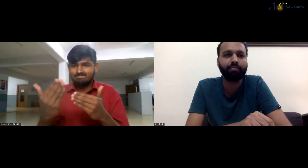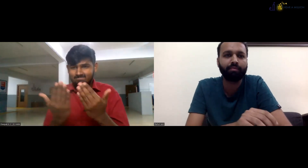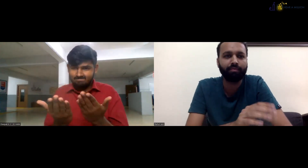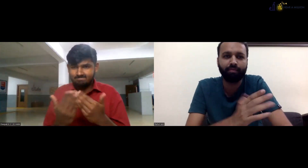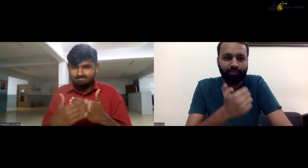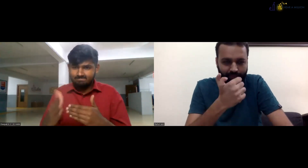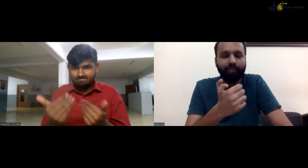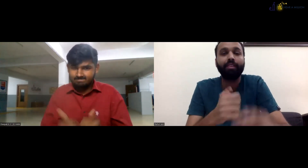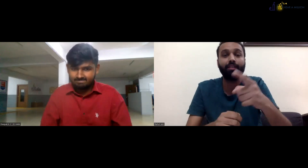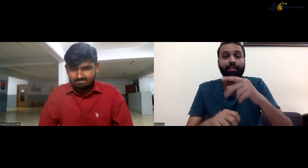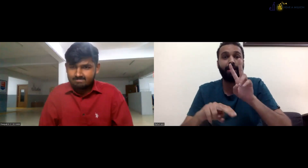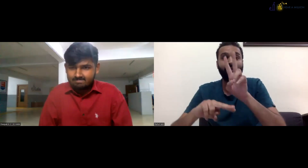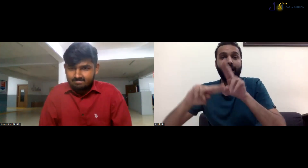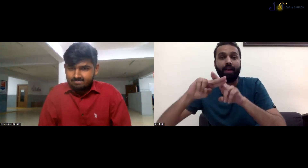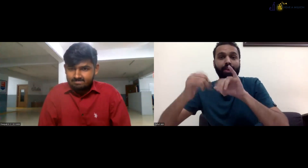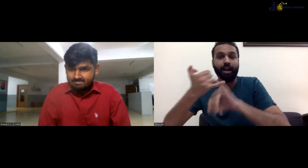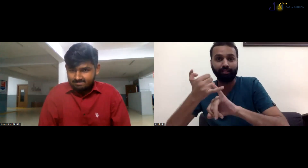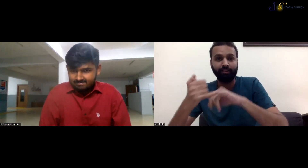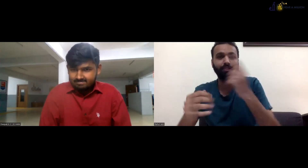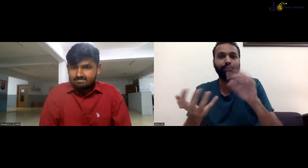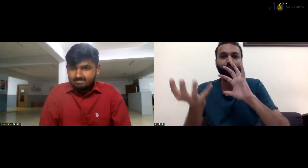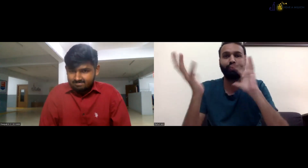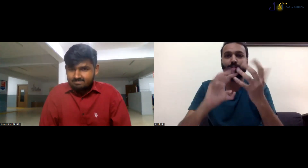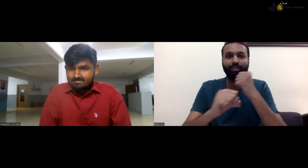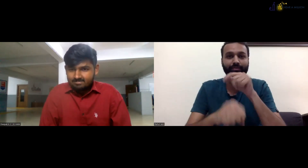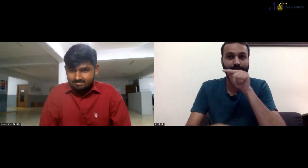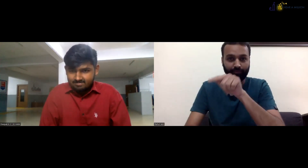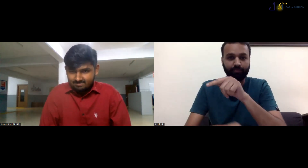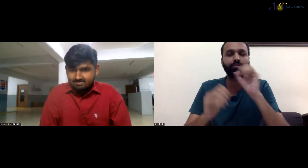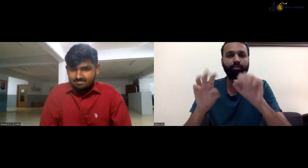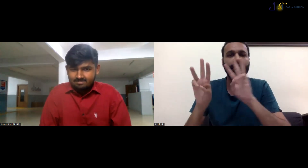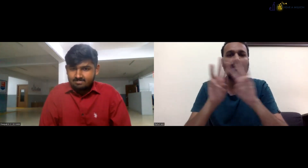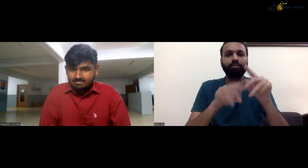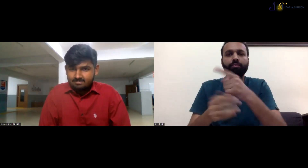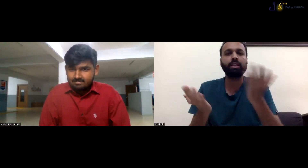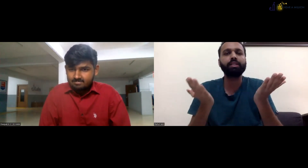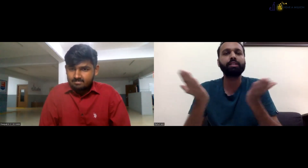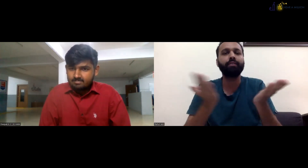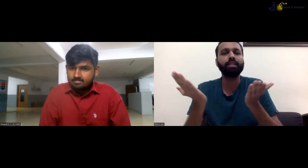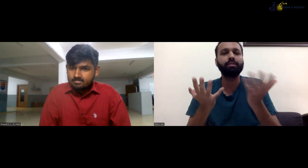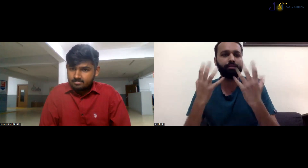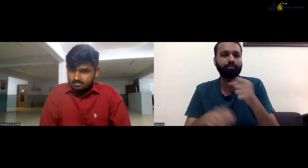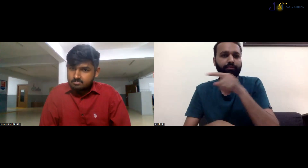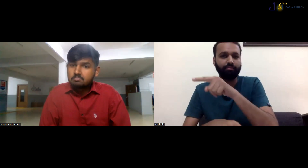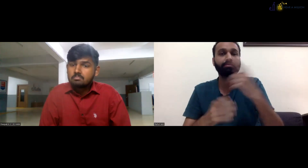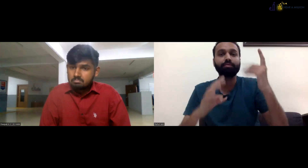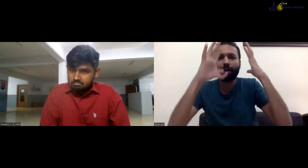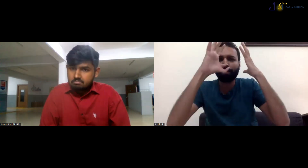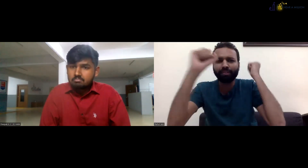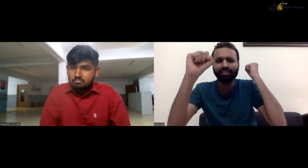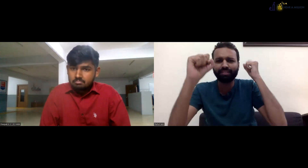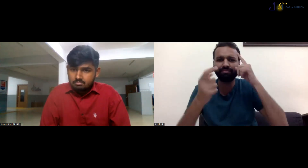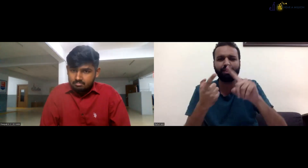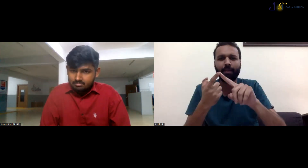Perfect. Thank you. Please continue, Rahul. Yeah, so VFS Global is a platform, which is